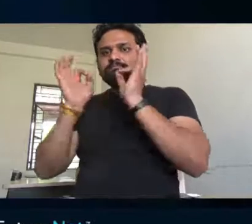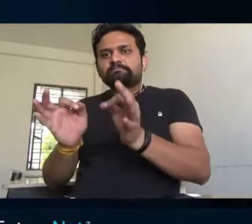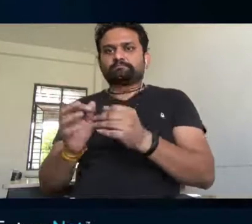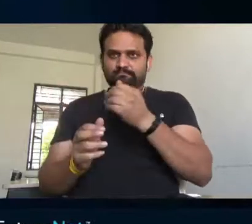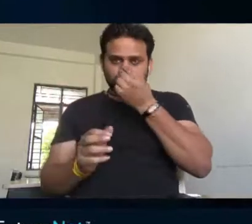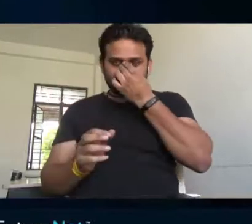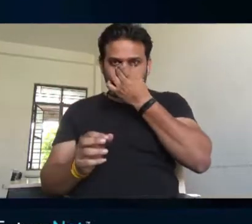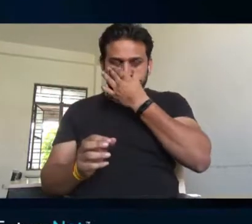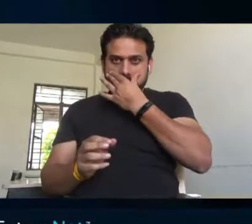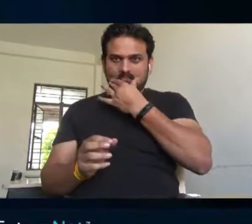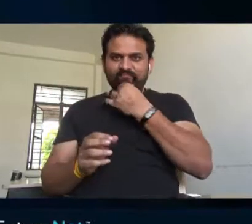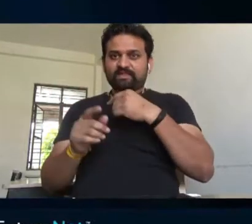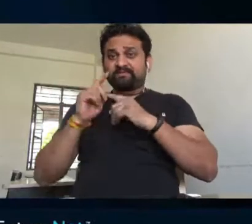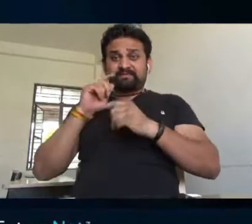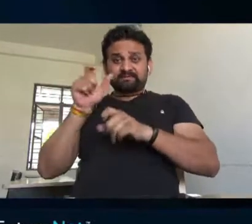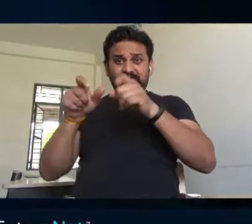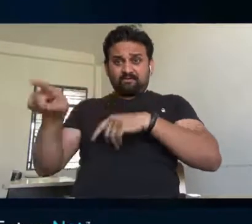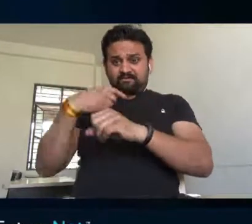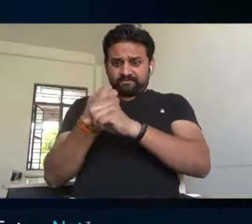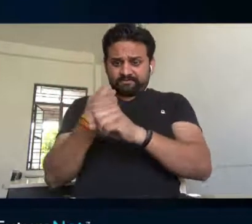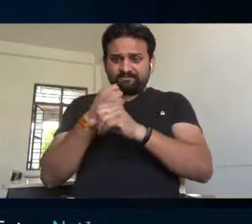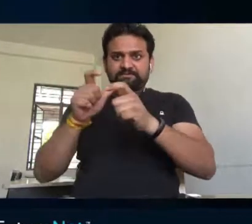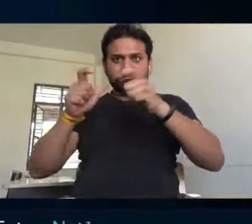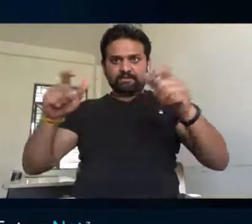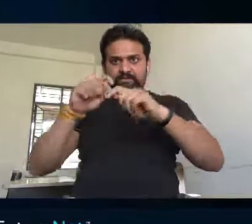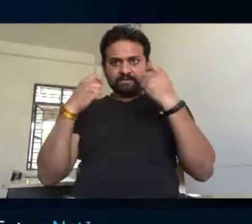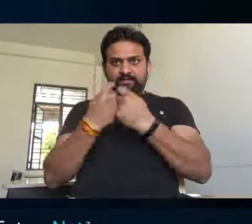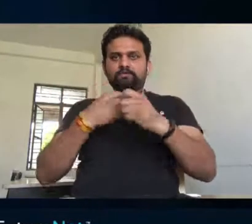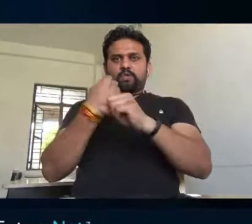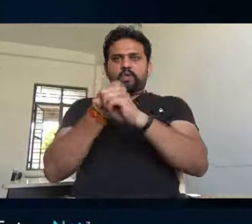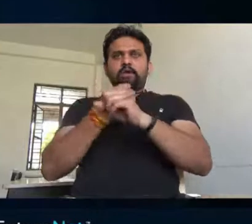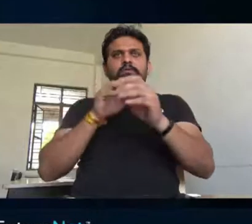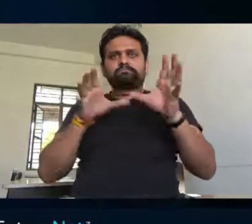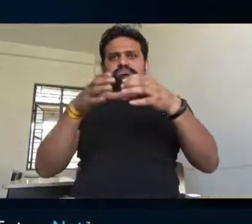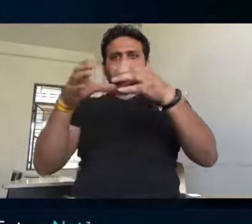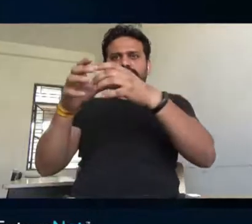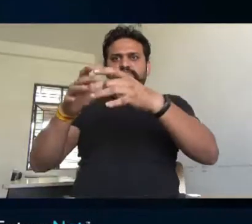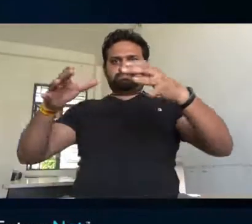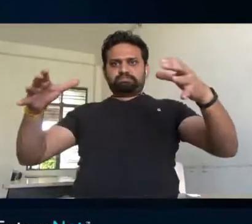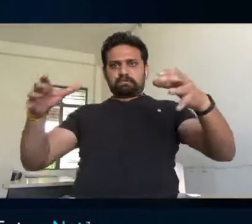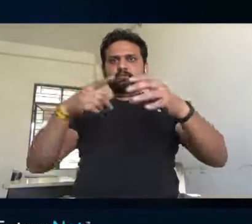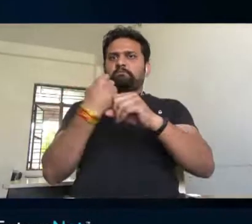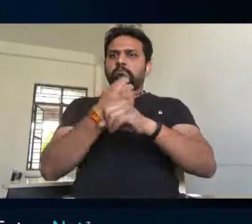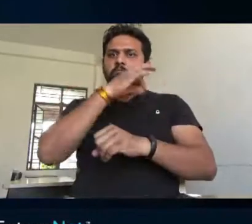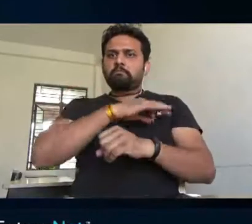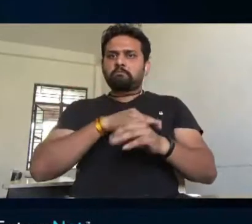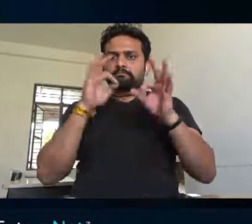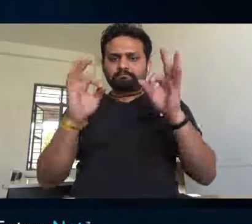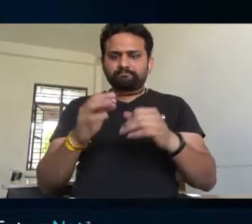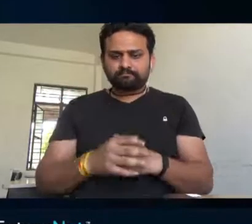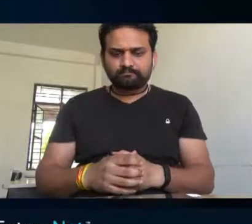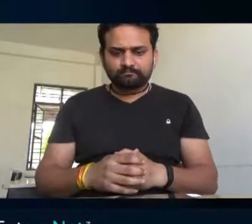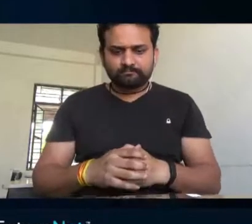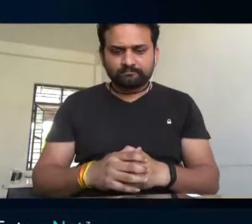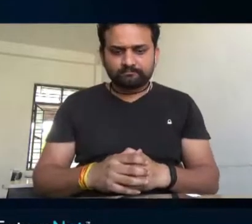teams. Share this story every day, 3, 4, 5 times with other people. That's the job in the network marketing.